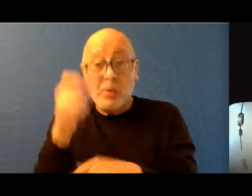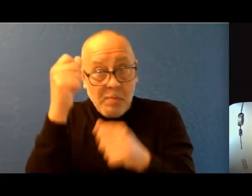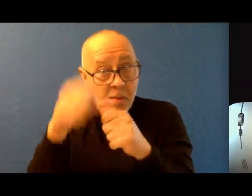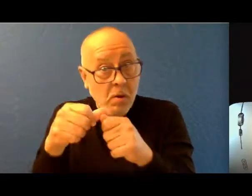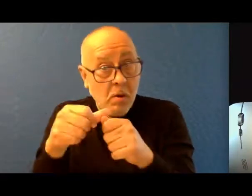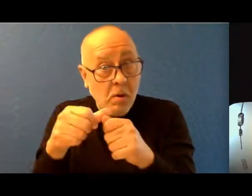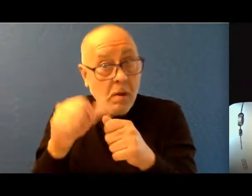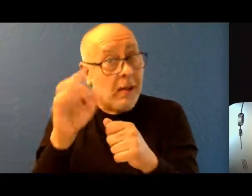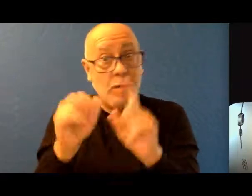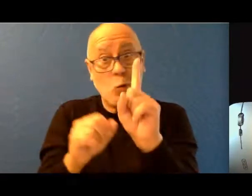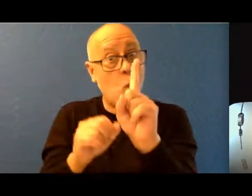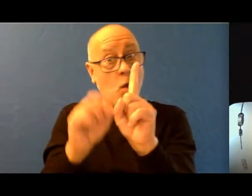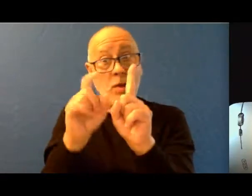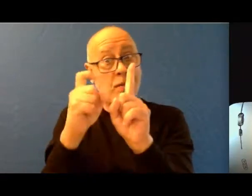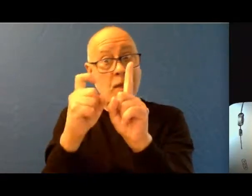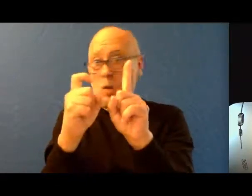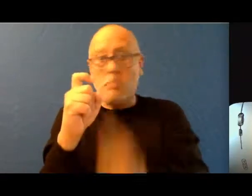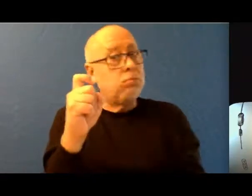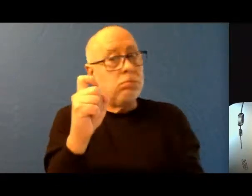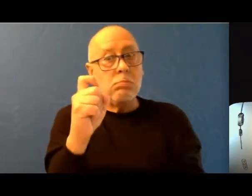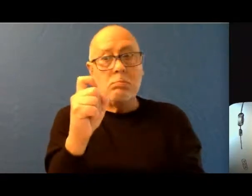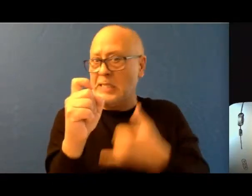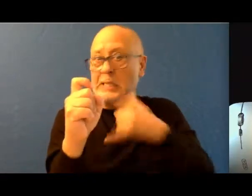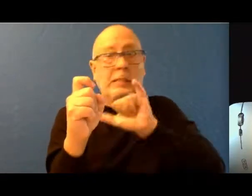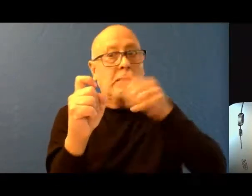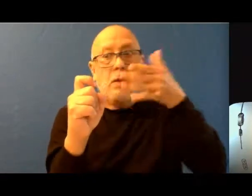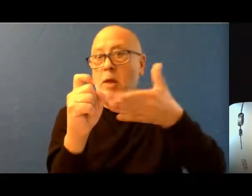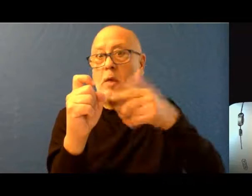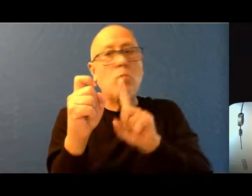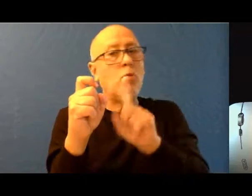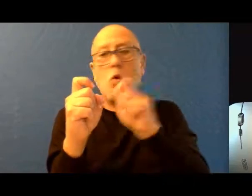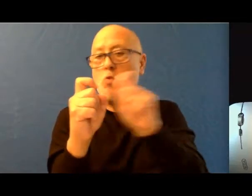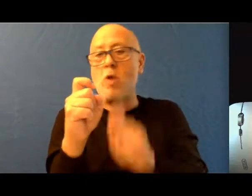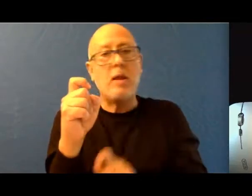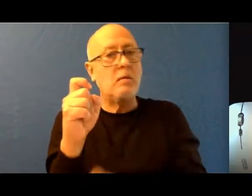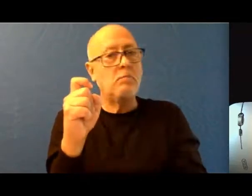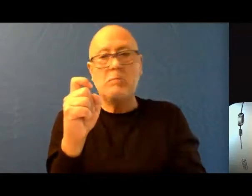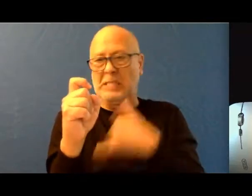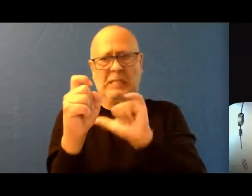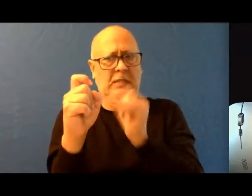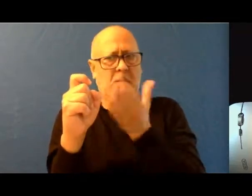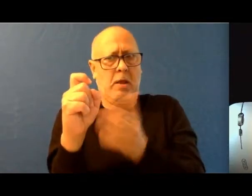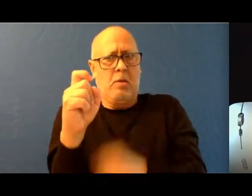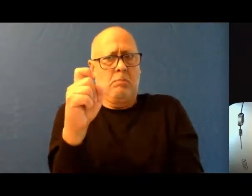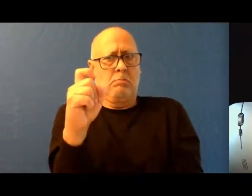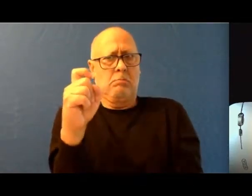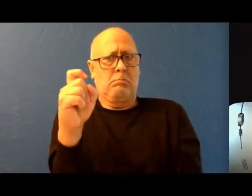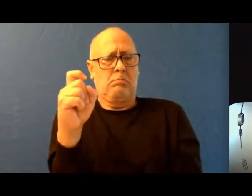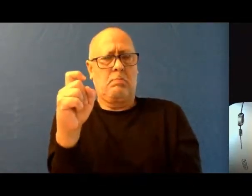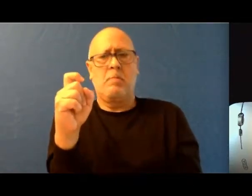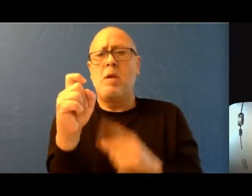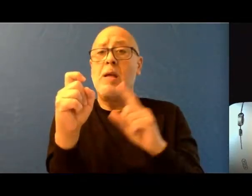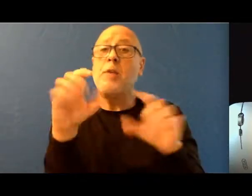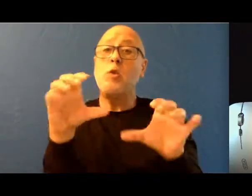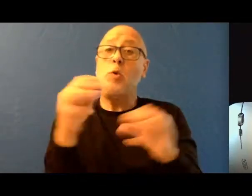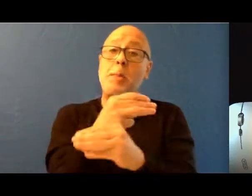if there's a 1 in front of it, we don't put it. Guess what? We don't put it, so that's why it's not there. So really, if I'm doing the math, I'm going